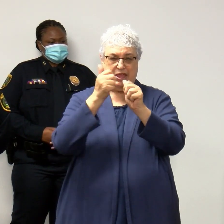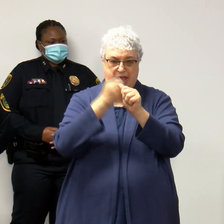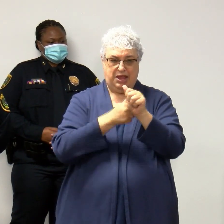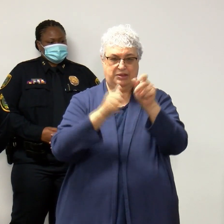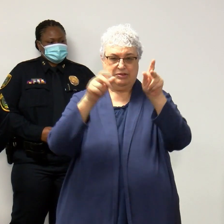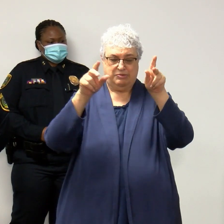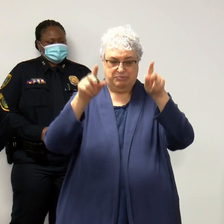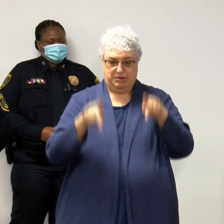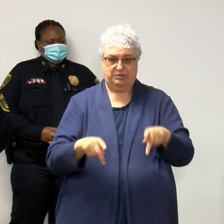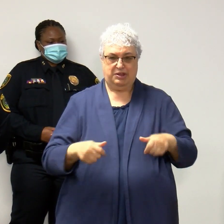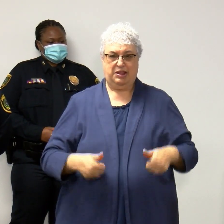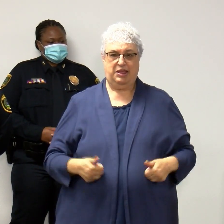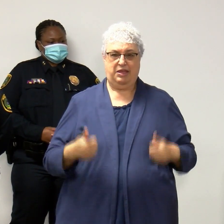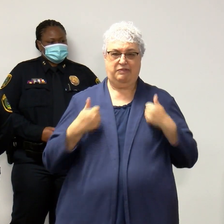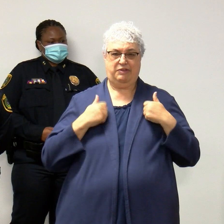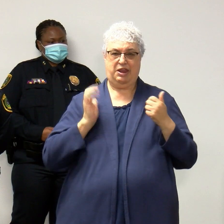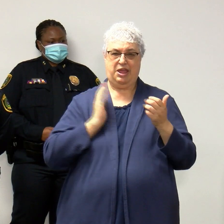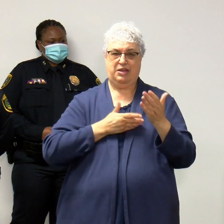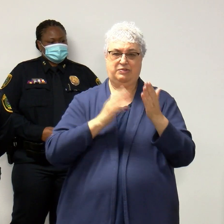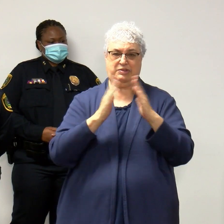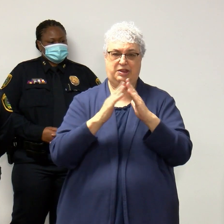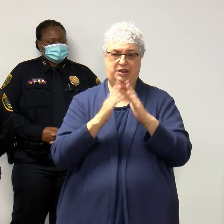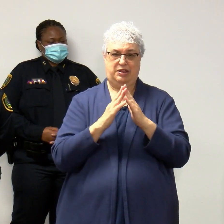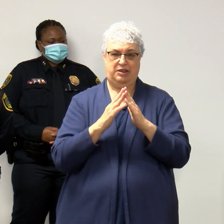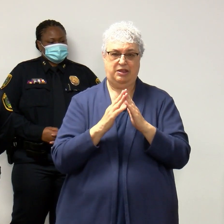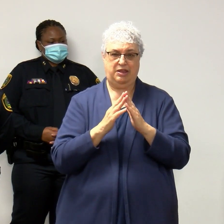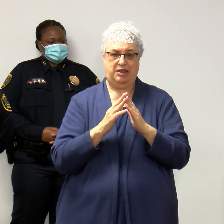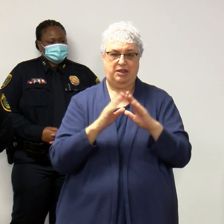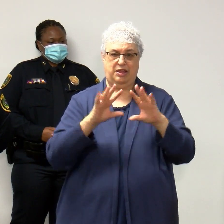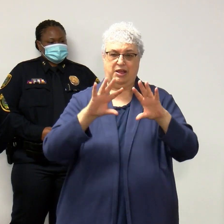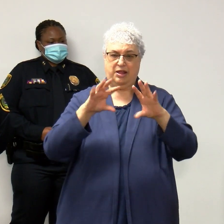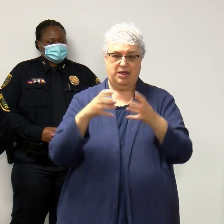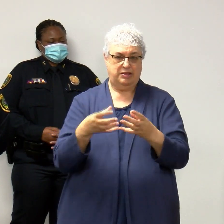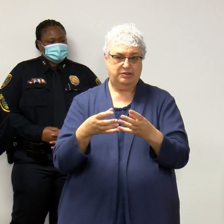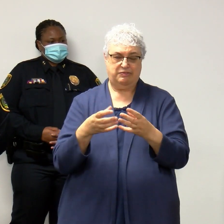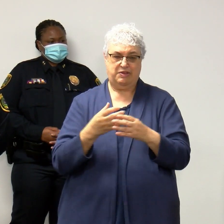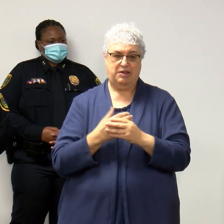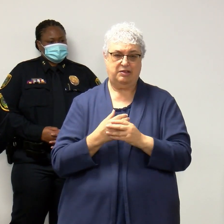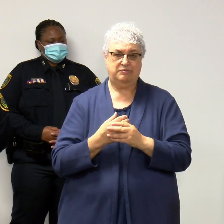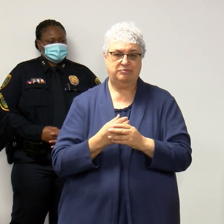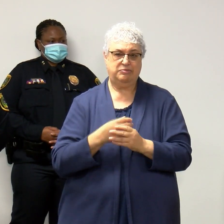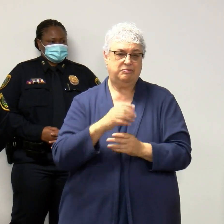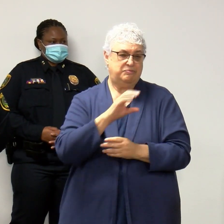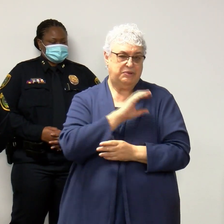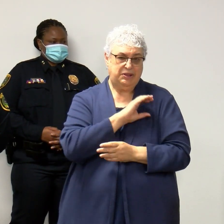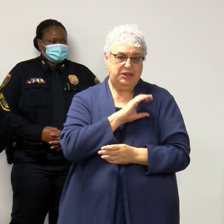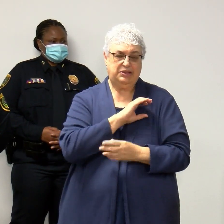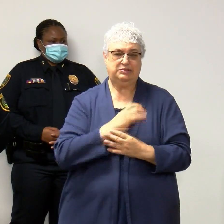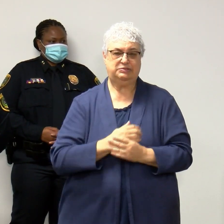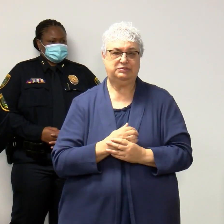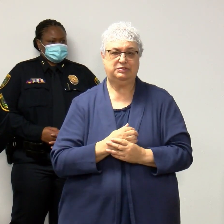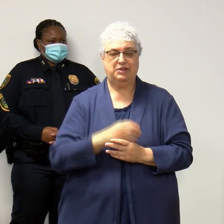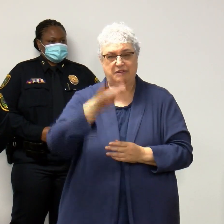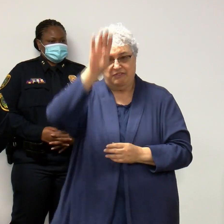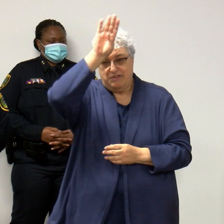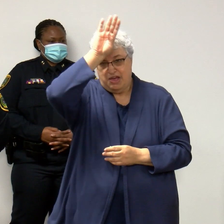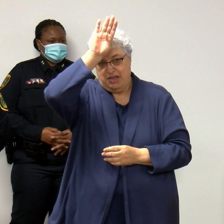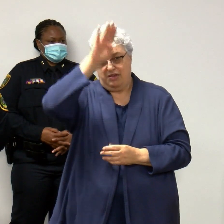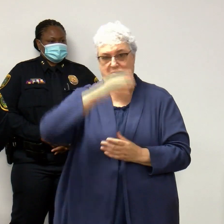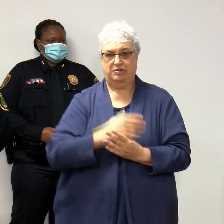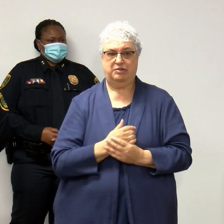single person that lives in our city, classified, police officers,